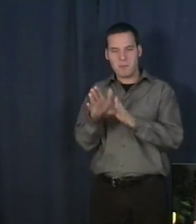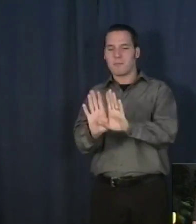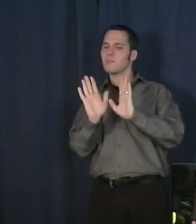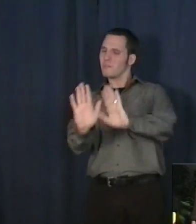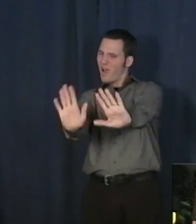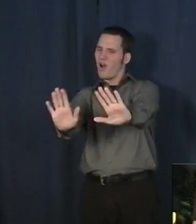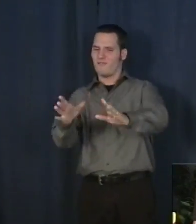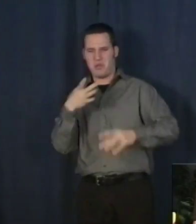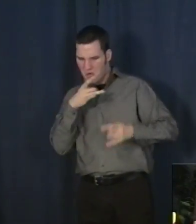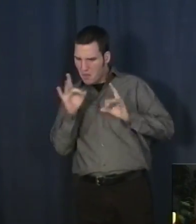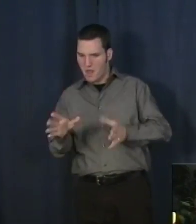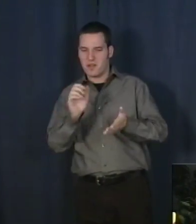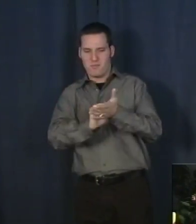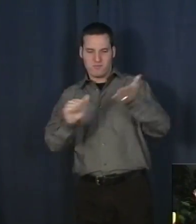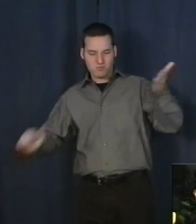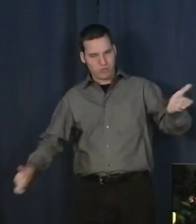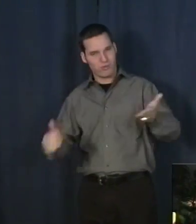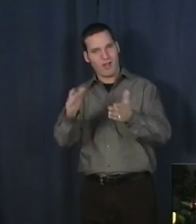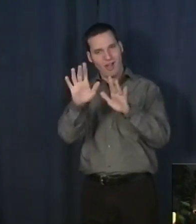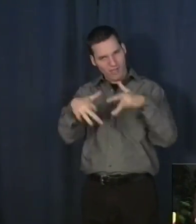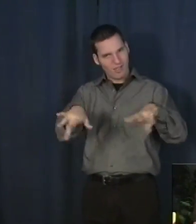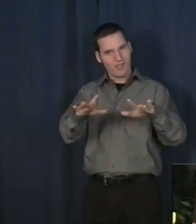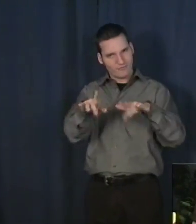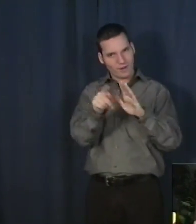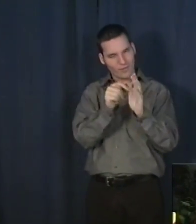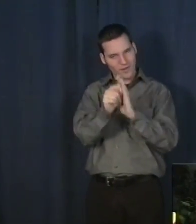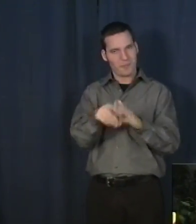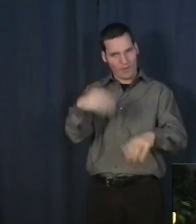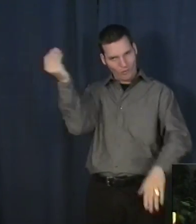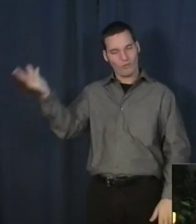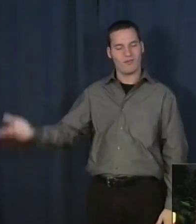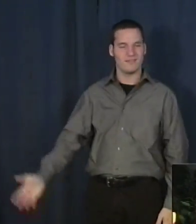So back off. If you don't like it, edit this part of the tape out, all right?